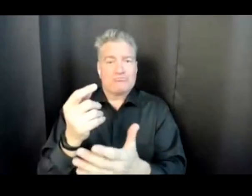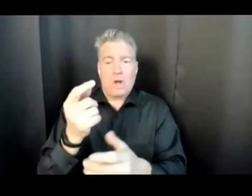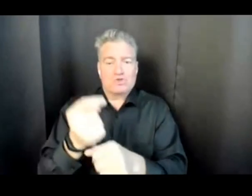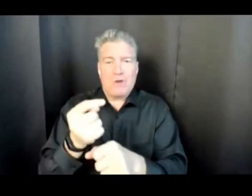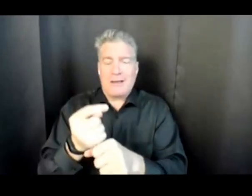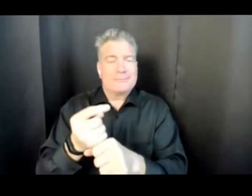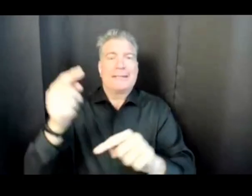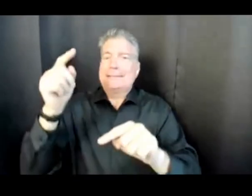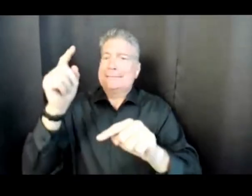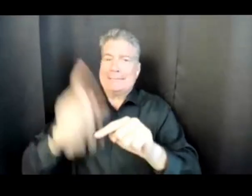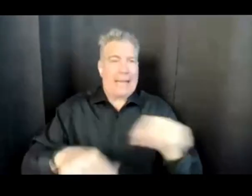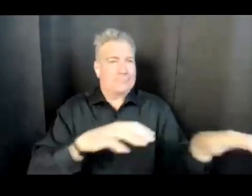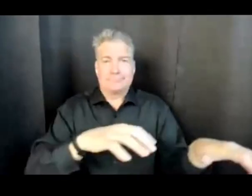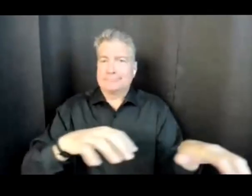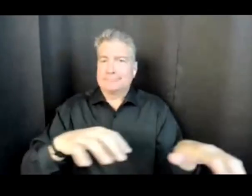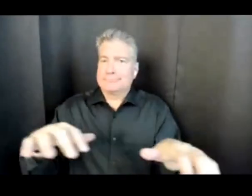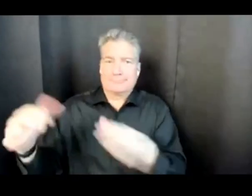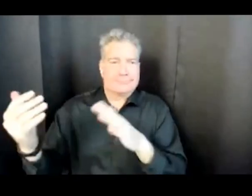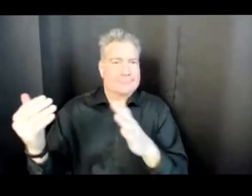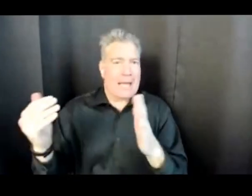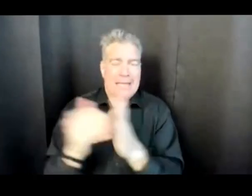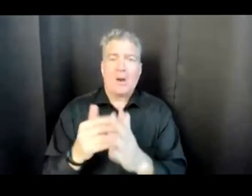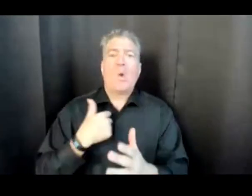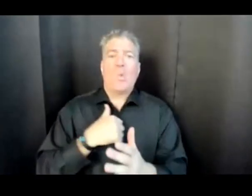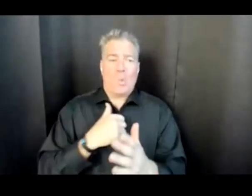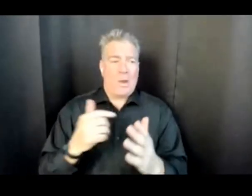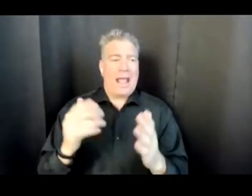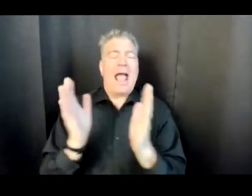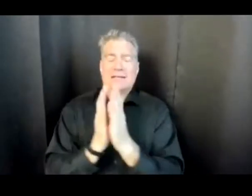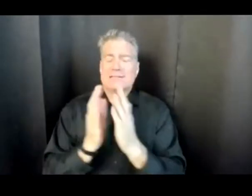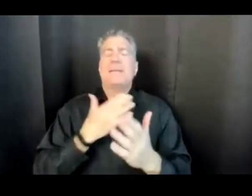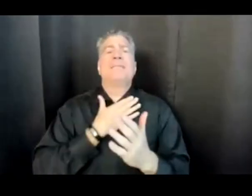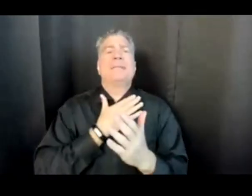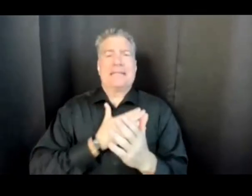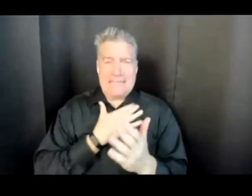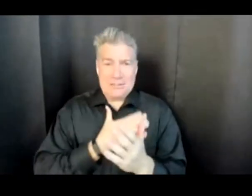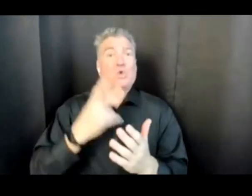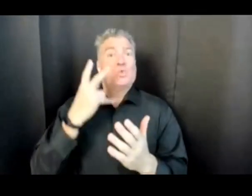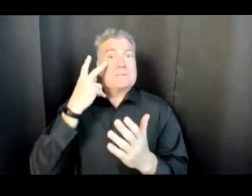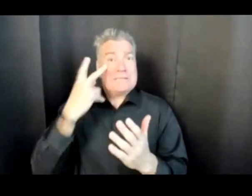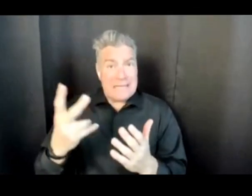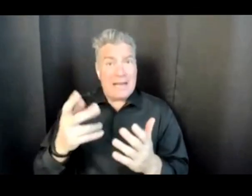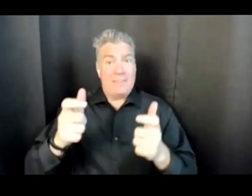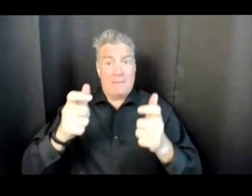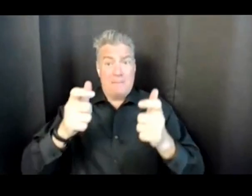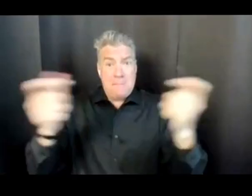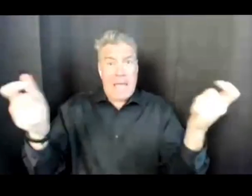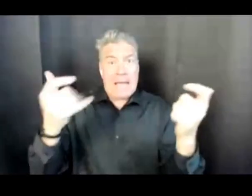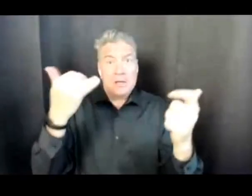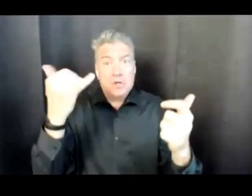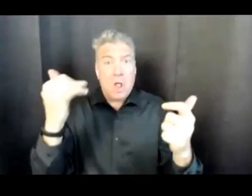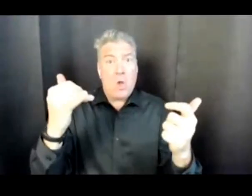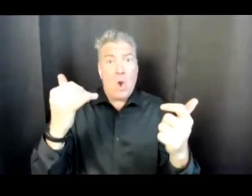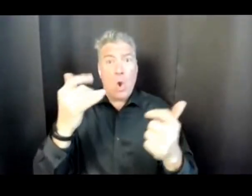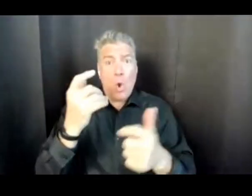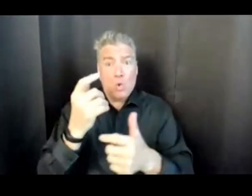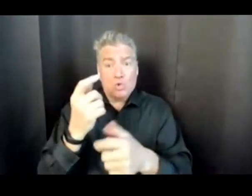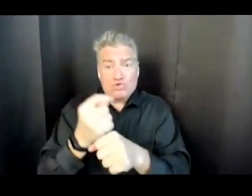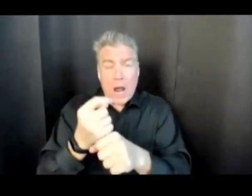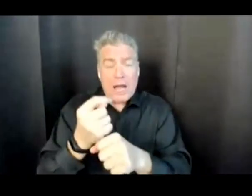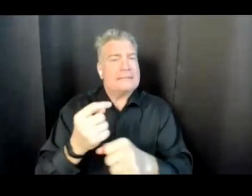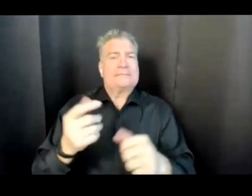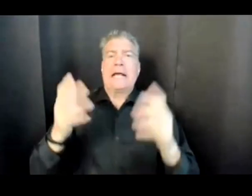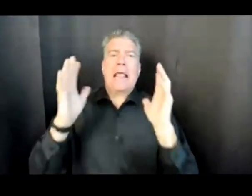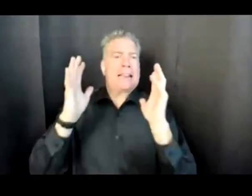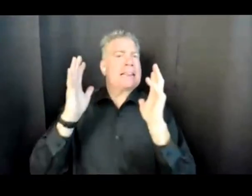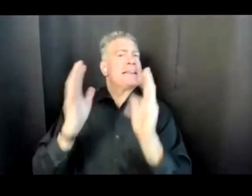out so we could start retreating the roads. And we ask you, when you see those people, give extra space, let them do their job. And if you must